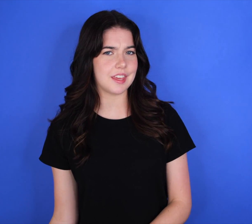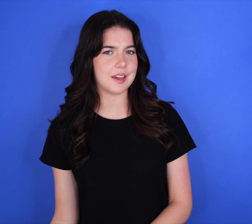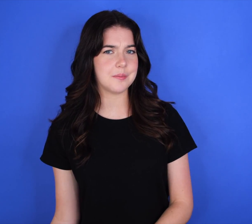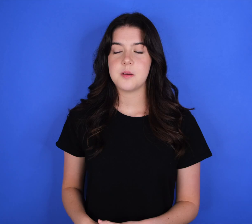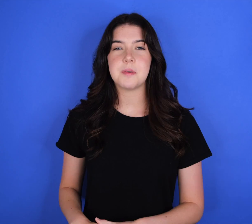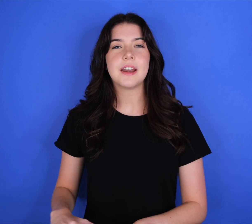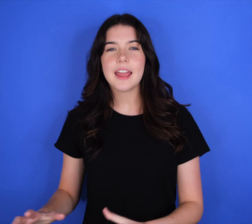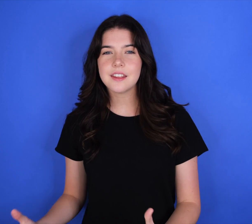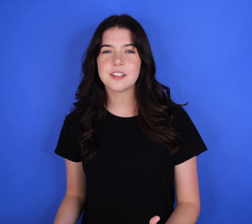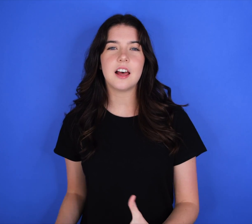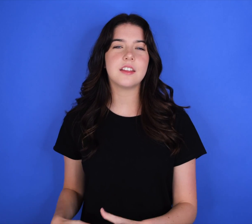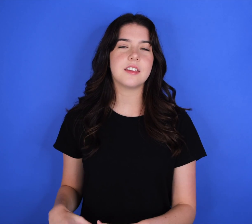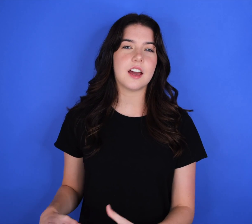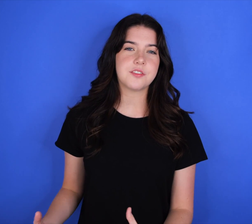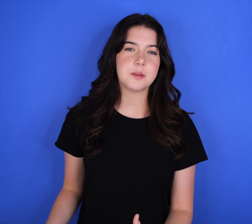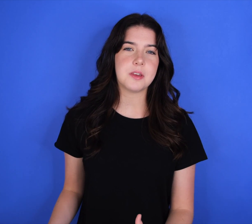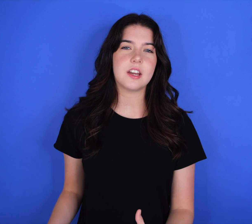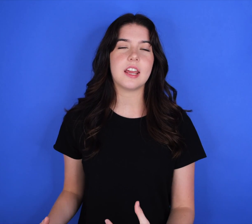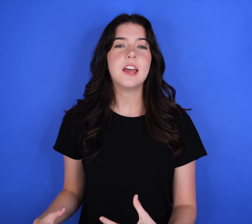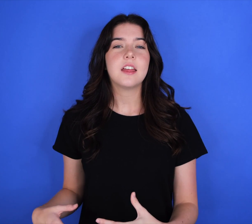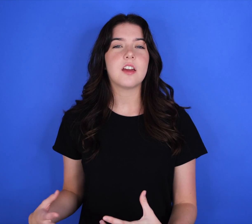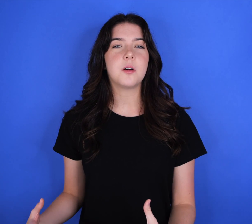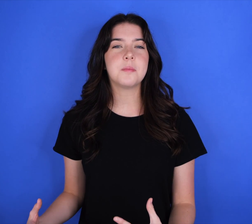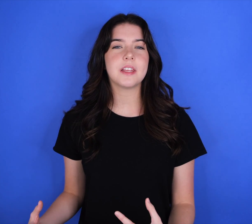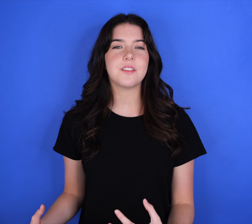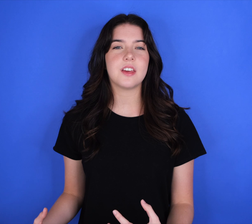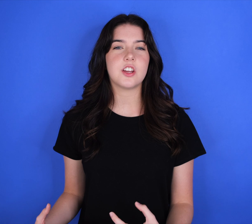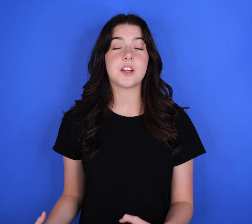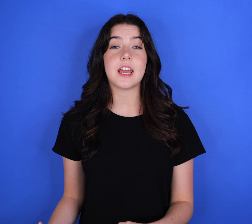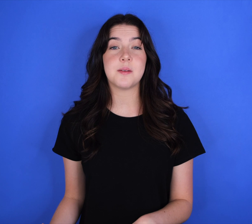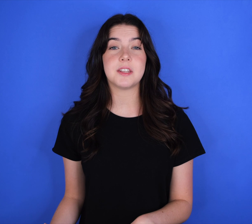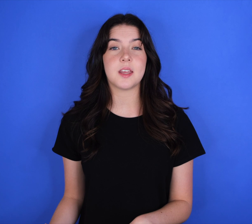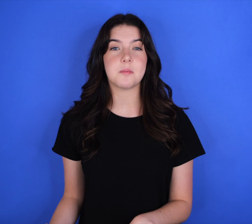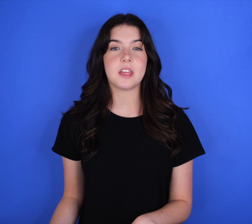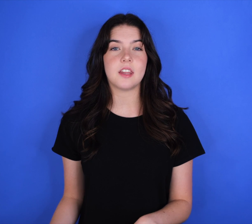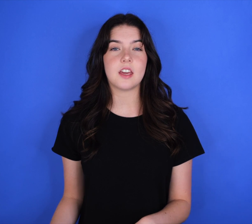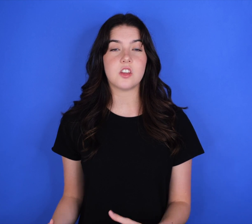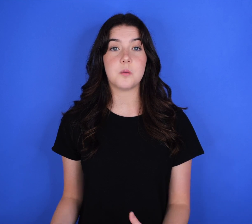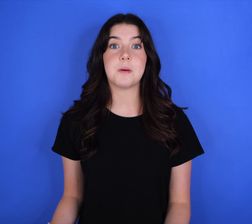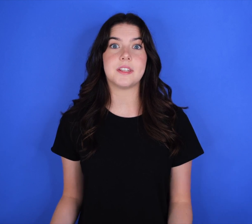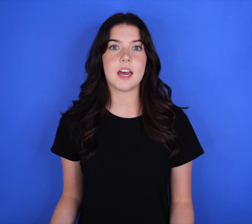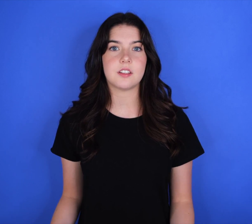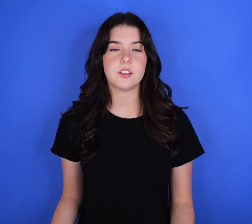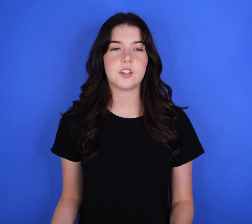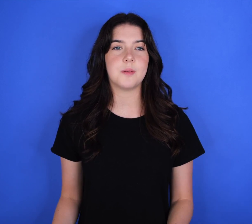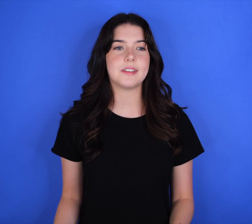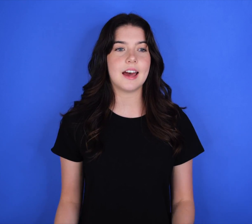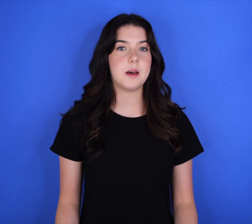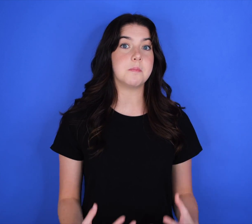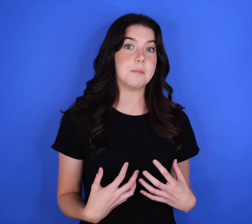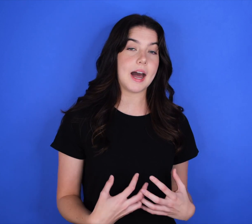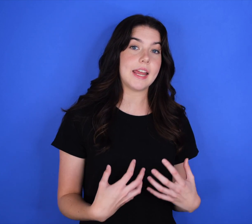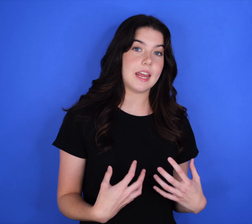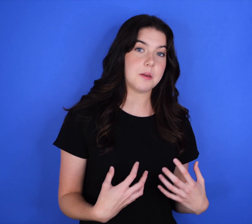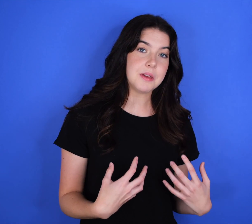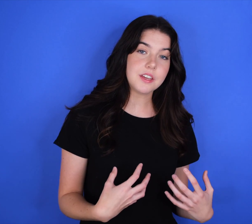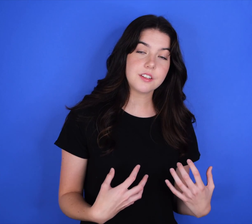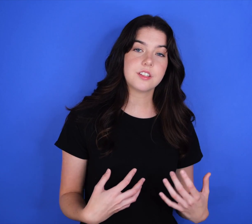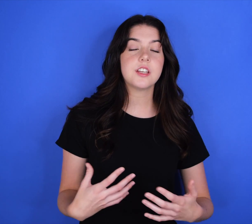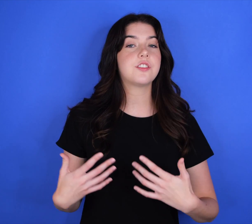Thea. But in ASL and the deaf community, they don't believe that your name is something that you possess. So it's not my name is, it's just